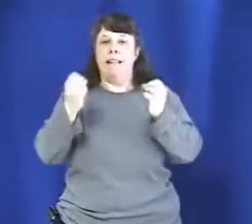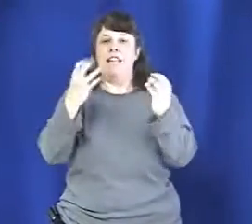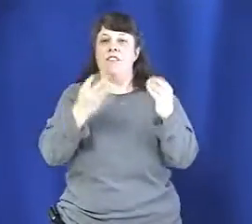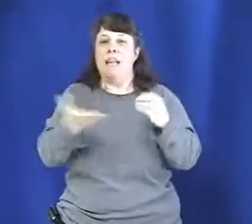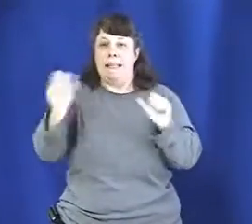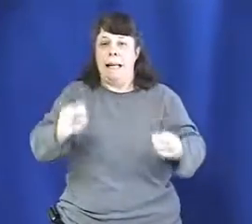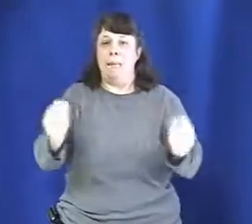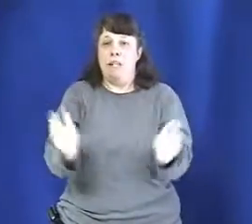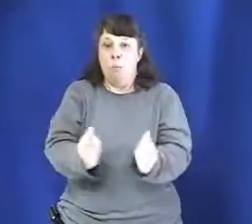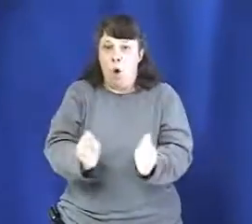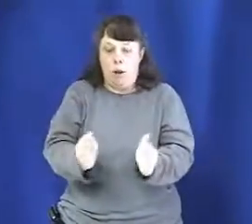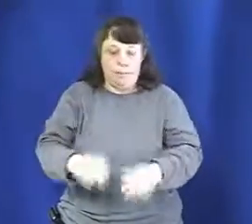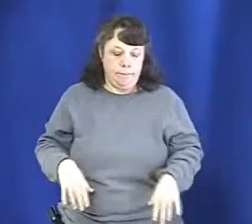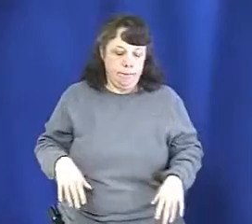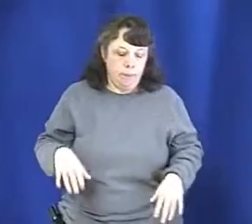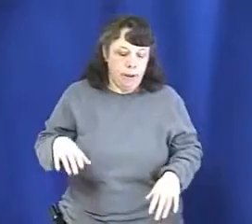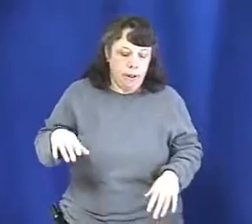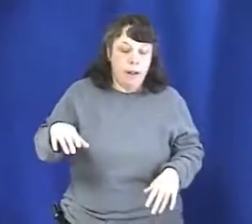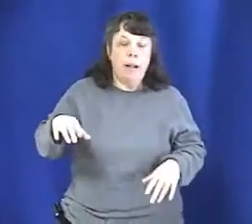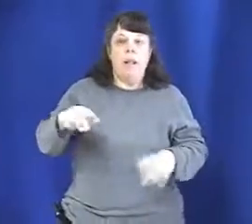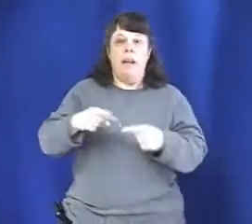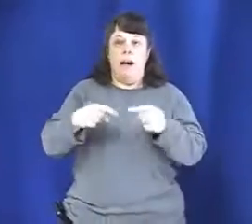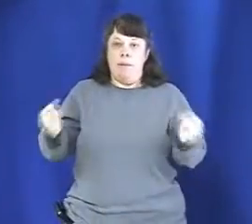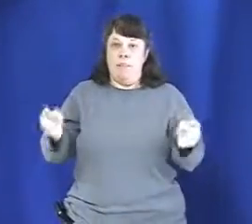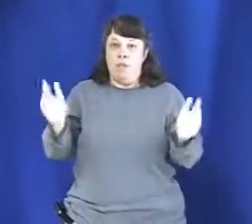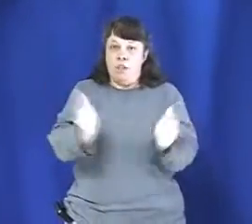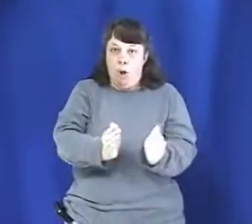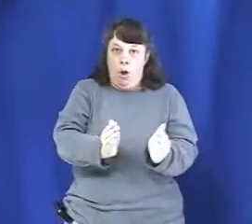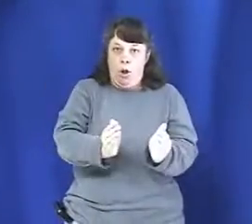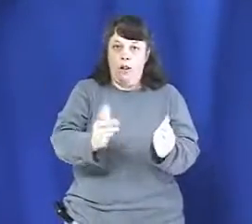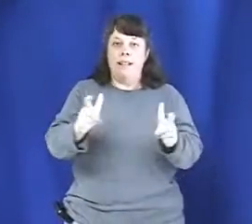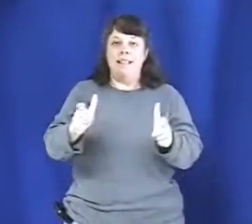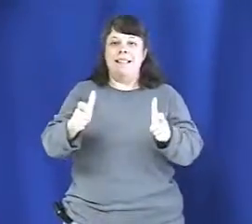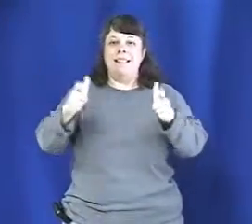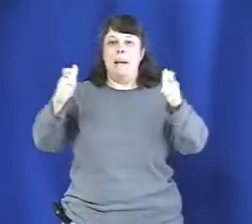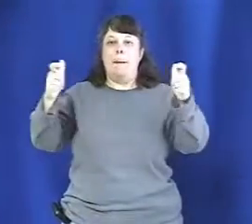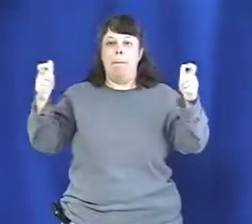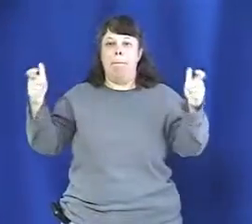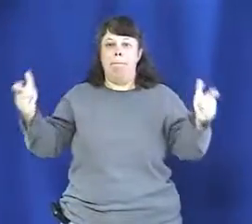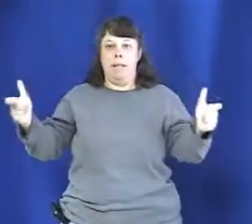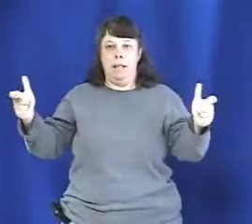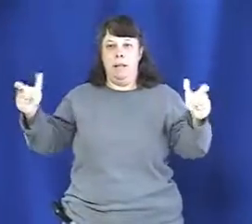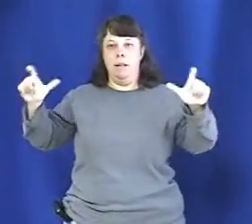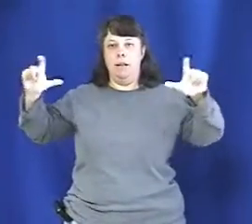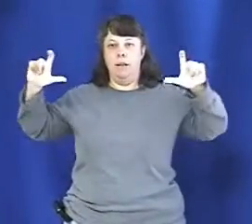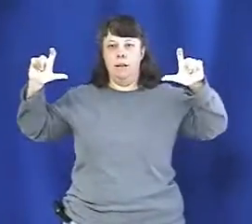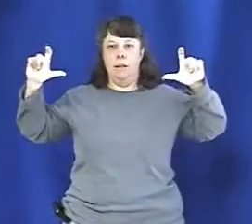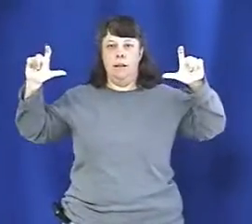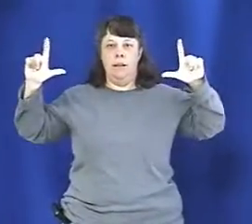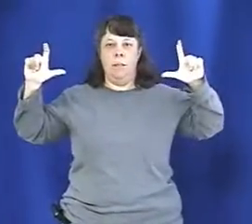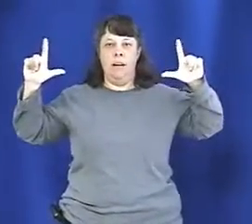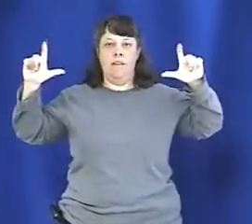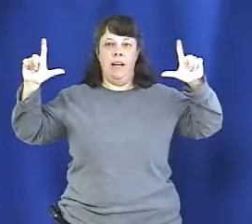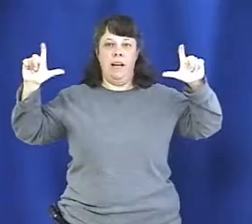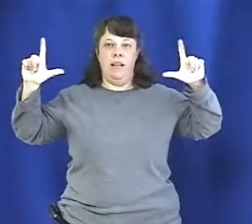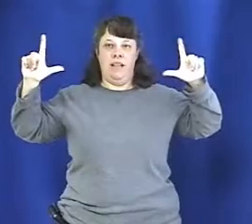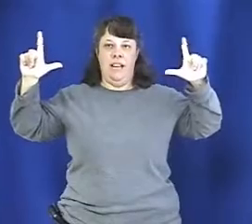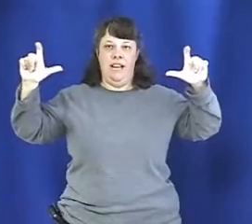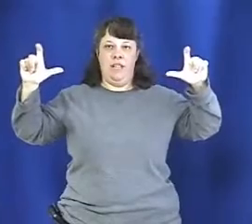Lots of things can be small. The opposite of small is big. It's a modified, it's an X